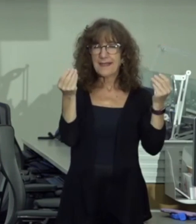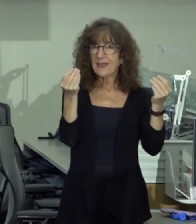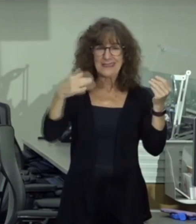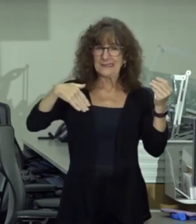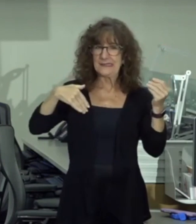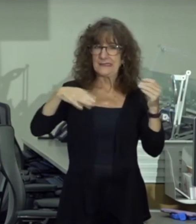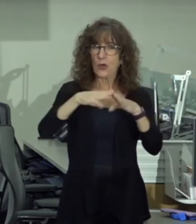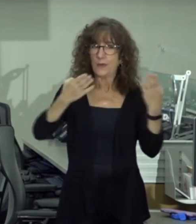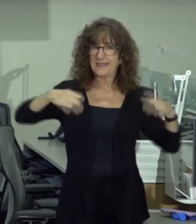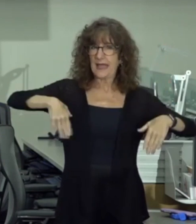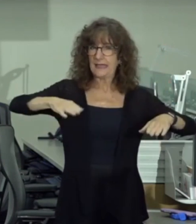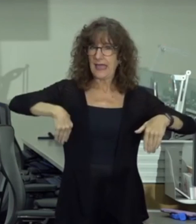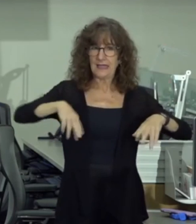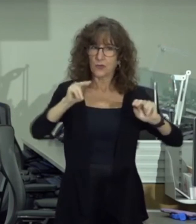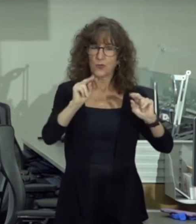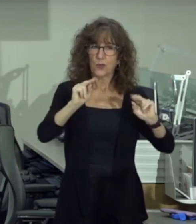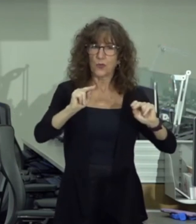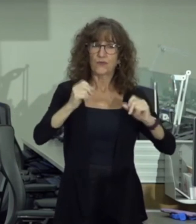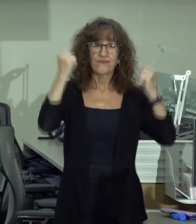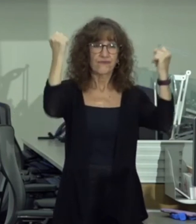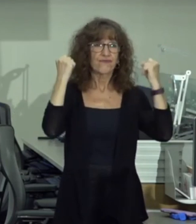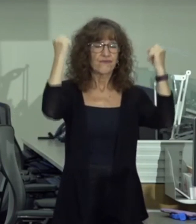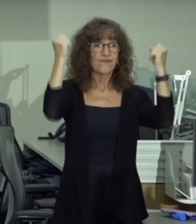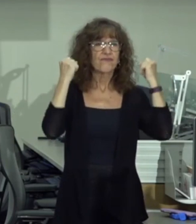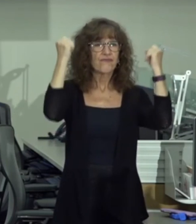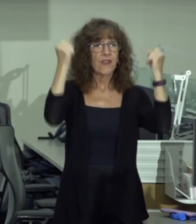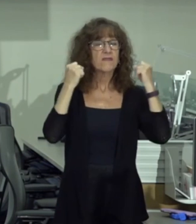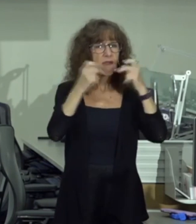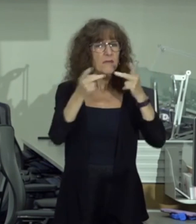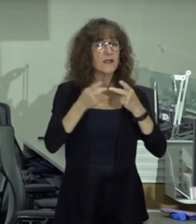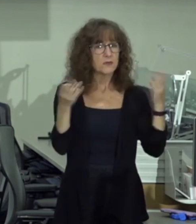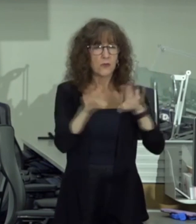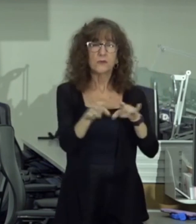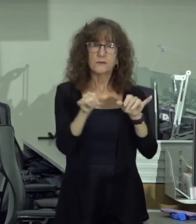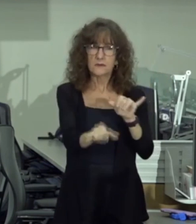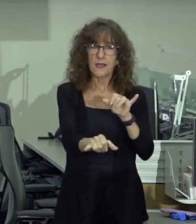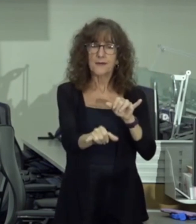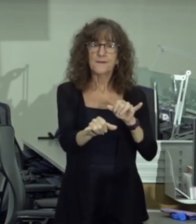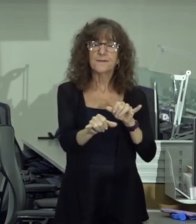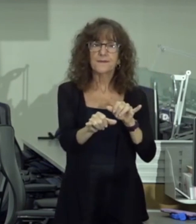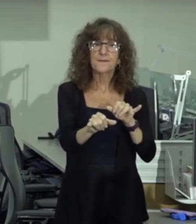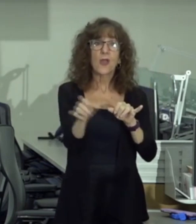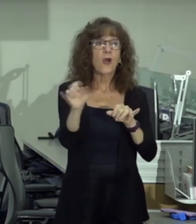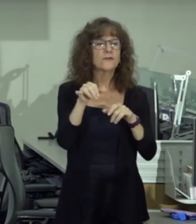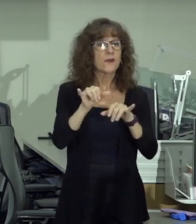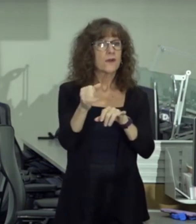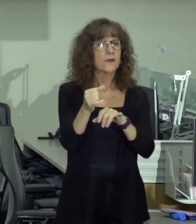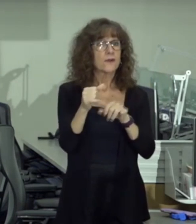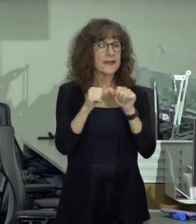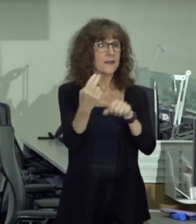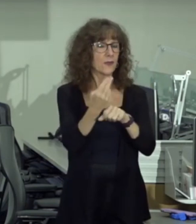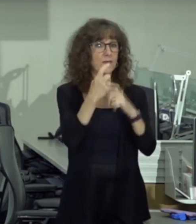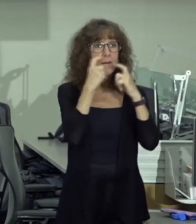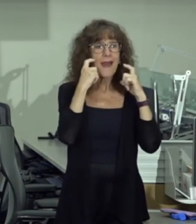not be open at this point. Fitness facilities will remain closed as well. You must also continue to wear masks